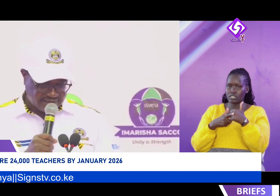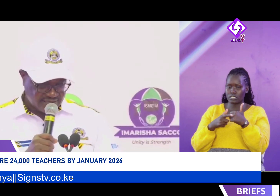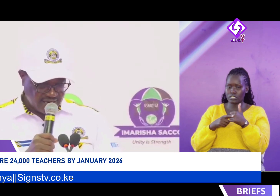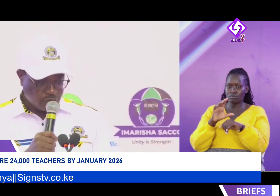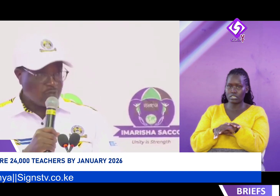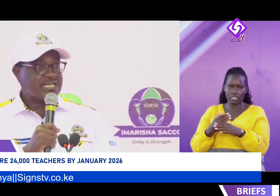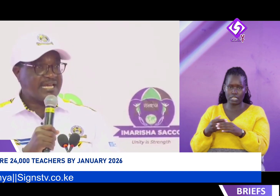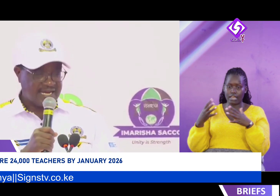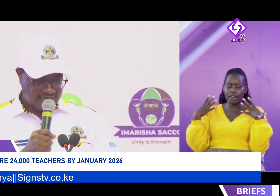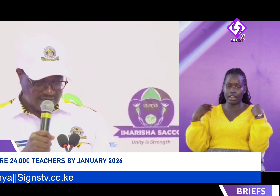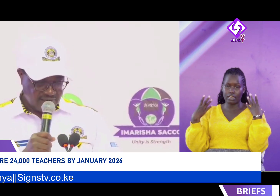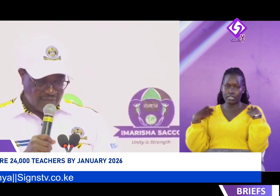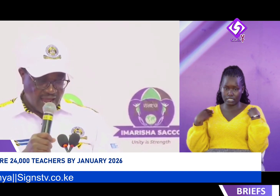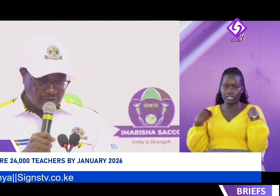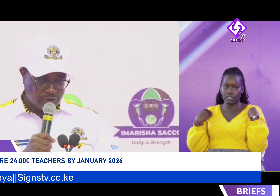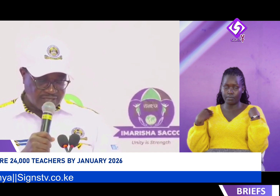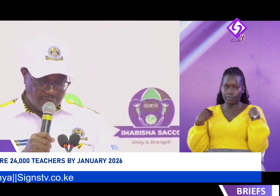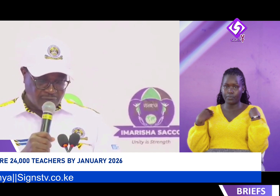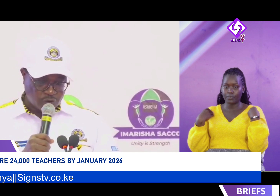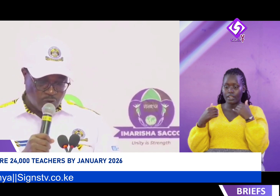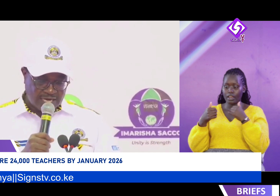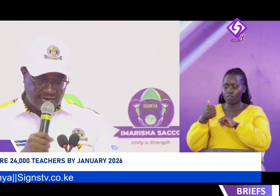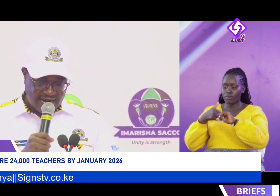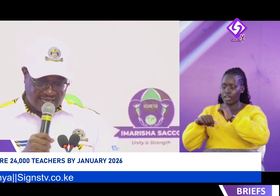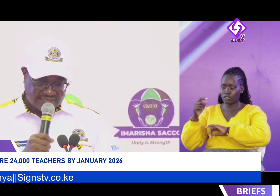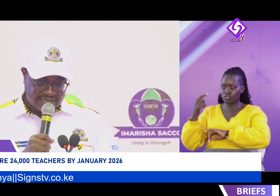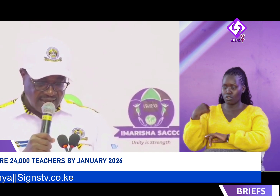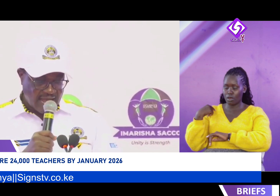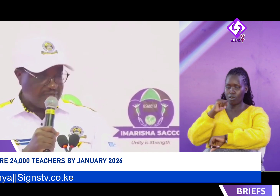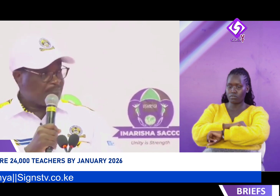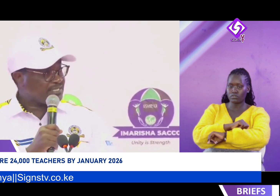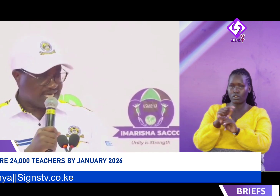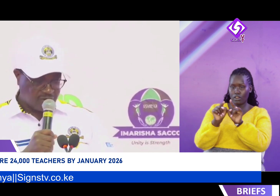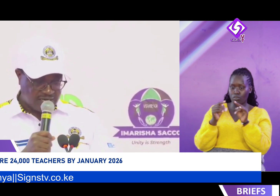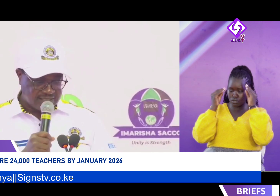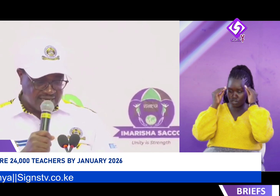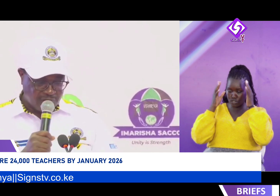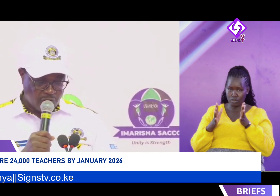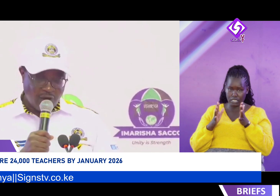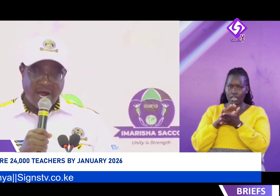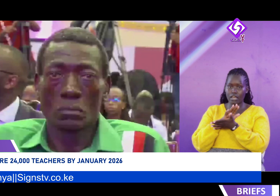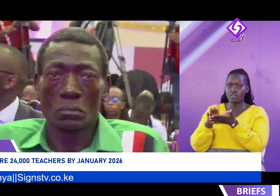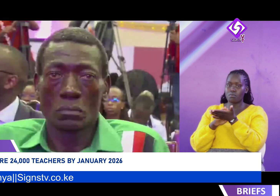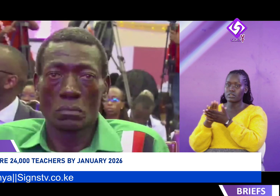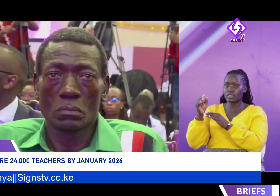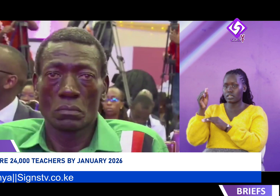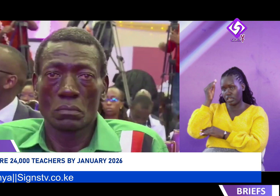exercise to ascertain the actual number of schools and learners at the basic education level across the country.